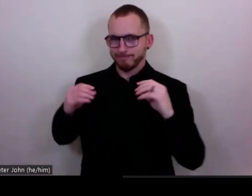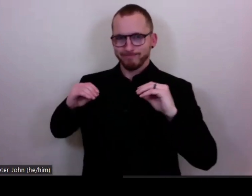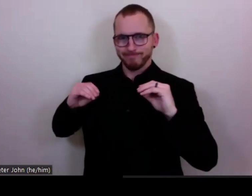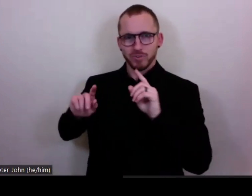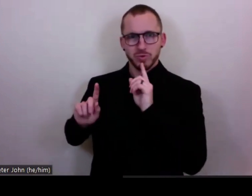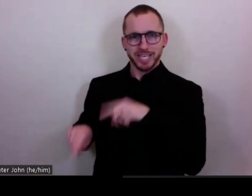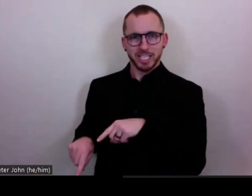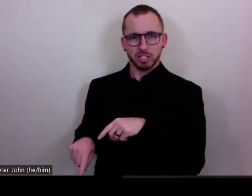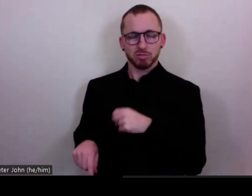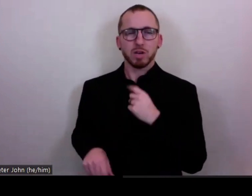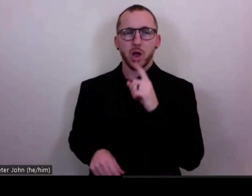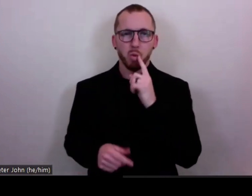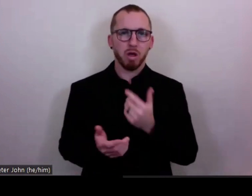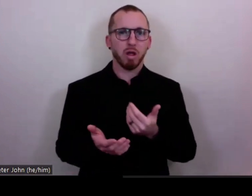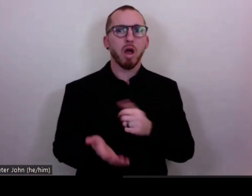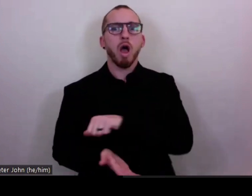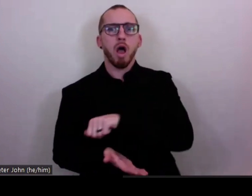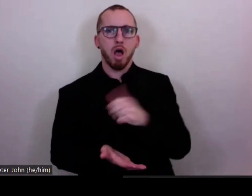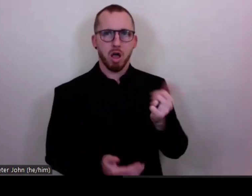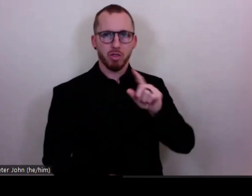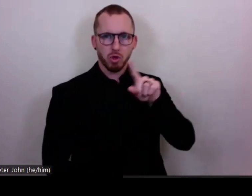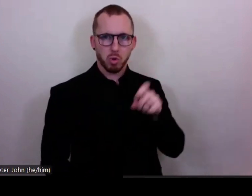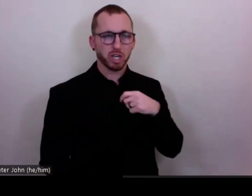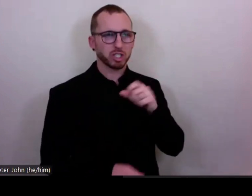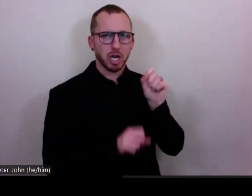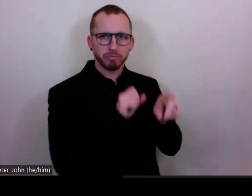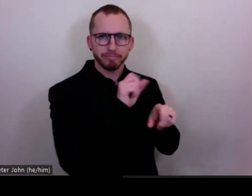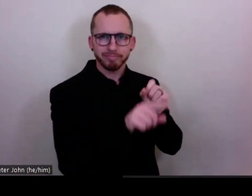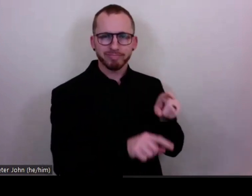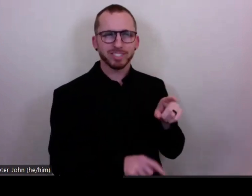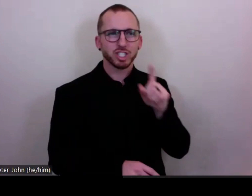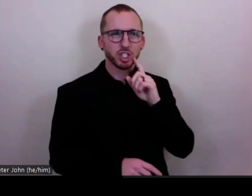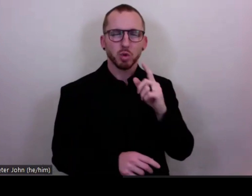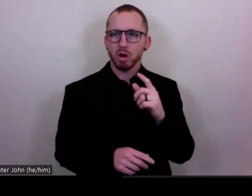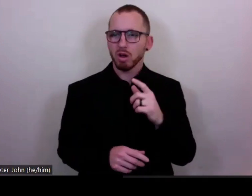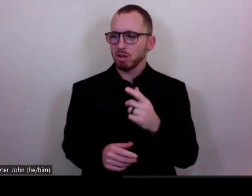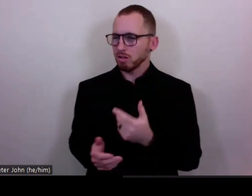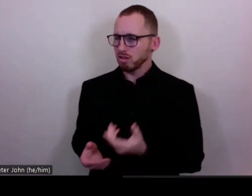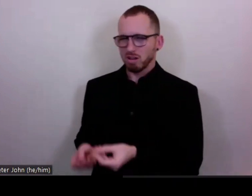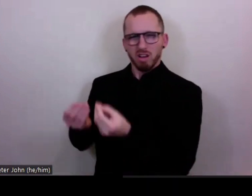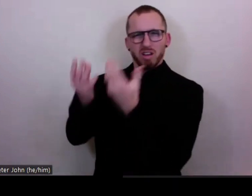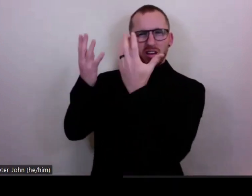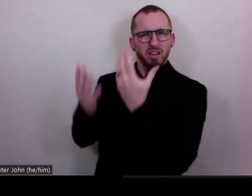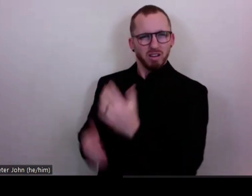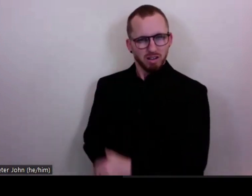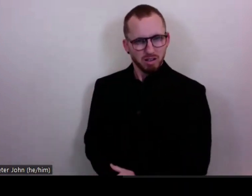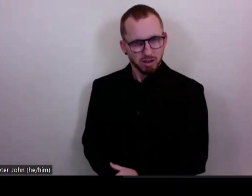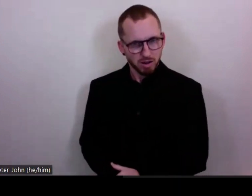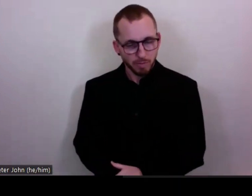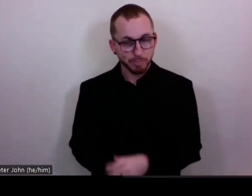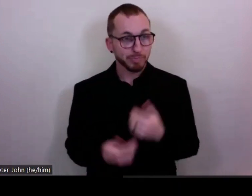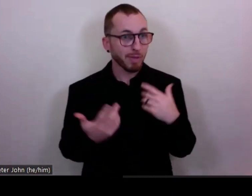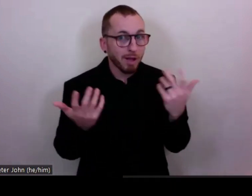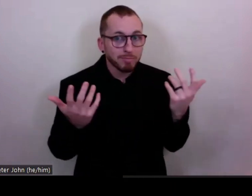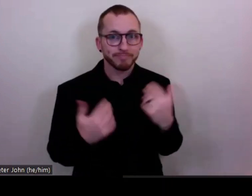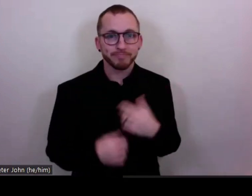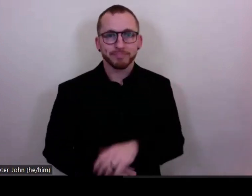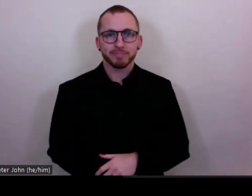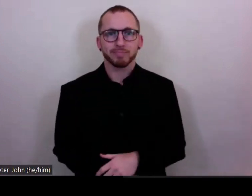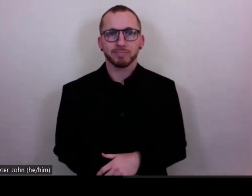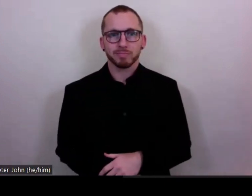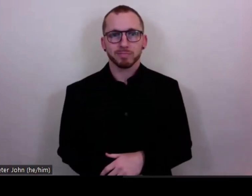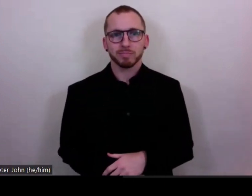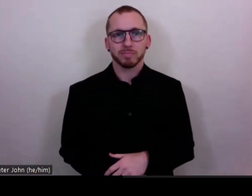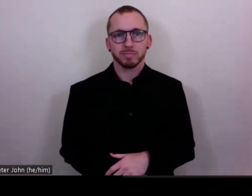I'll ask another question and she'll say, "You're like a dog with a bone, aren't you?" And I said, "Yes." And then she'll go and tell someone, if